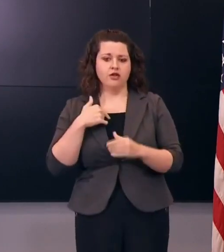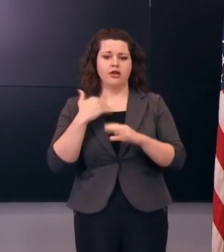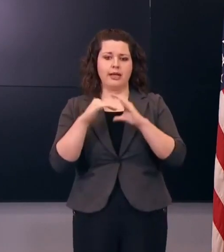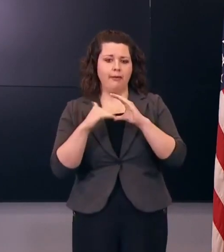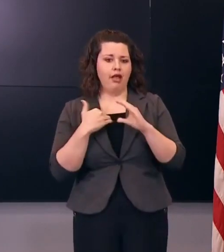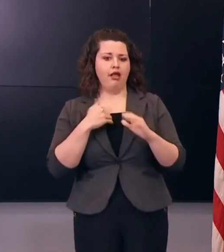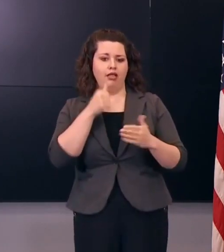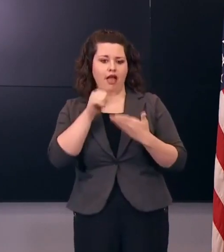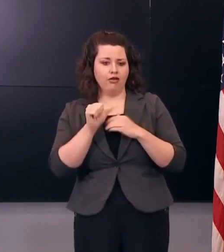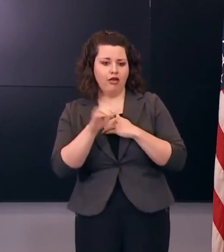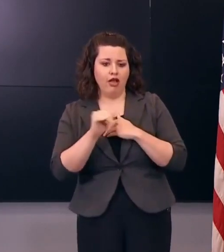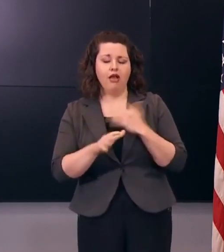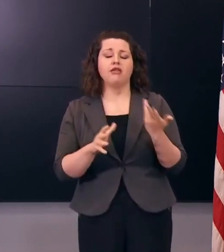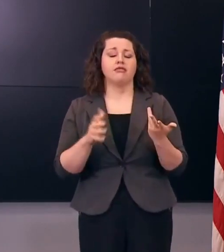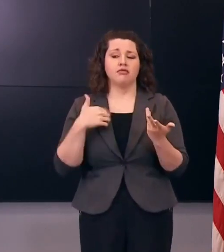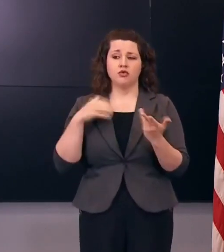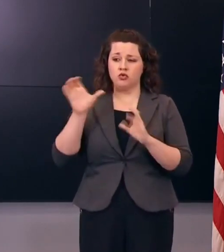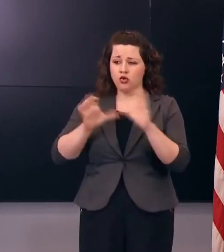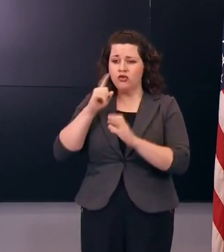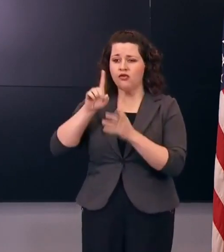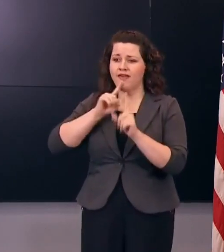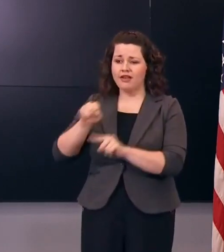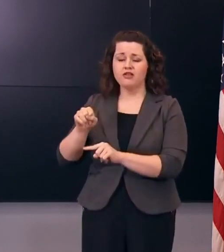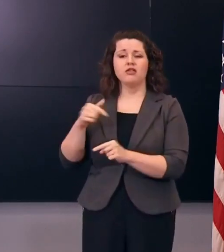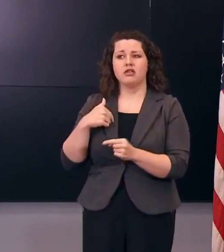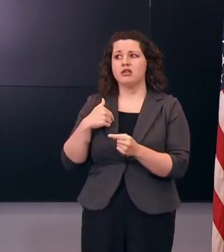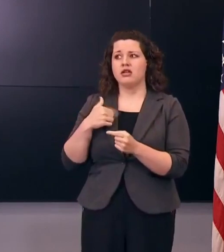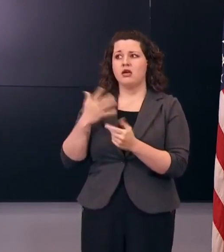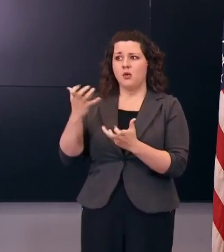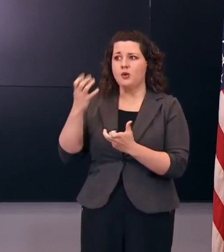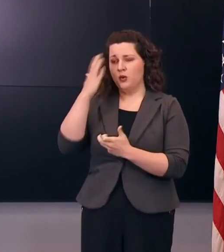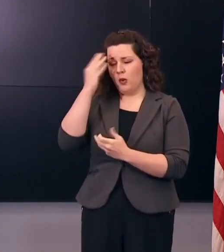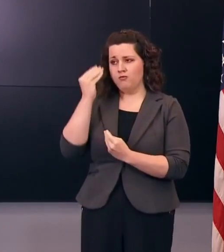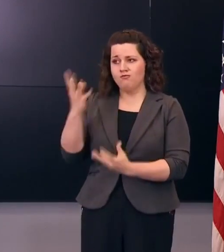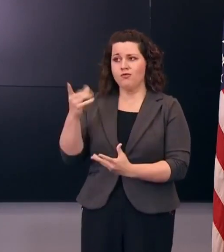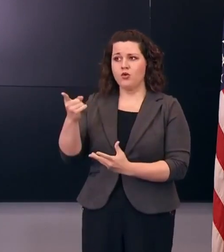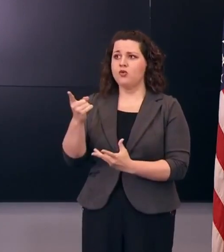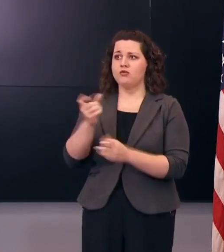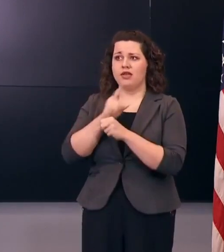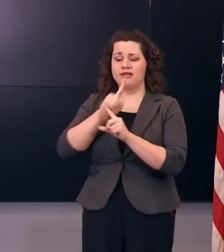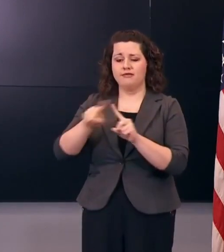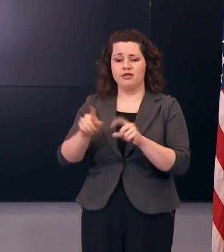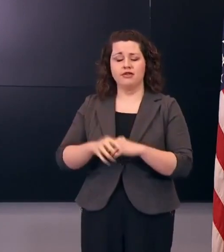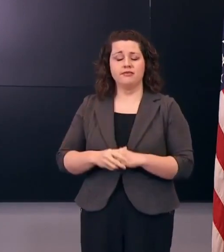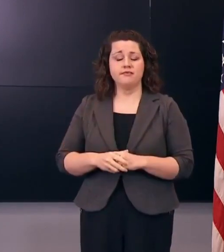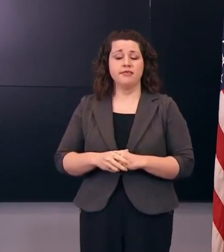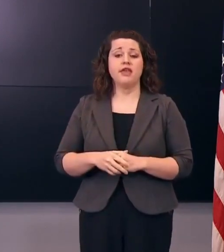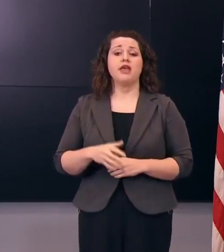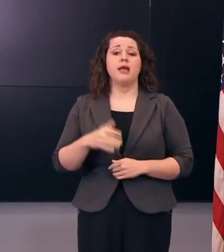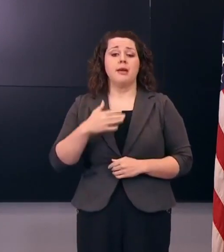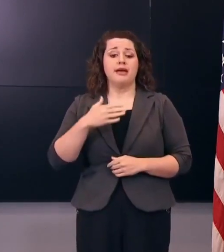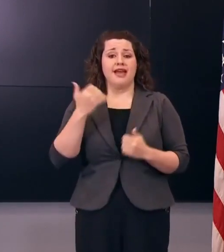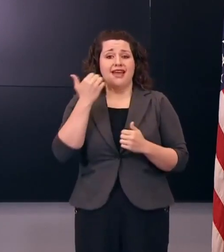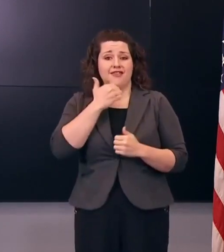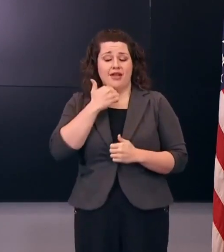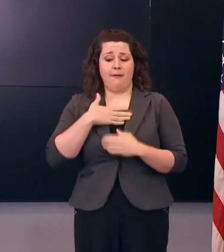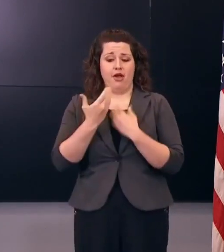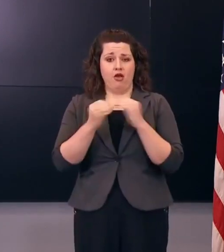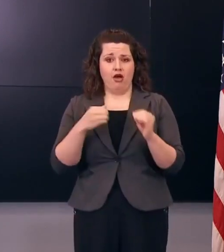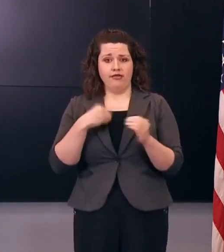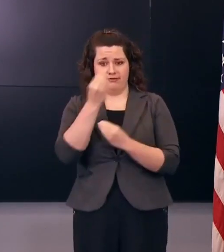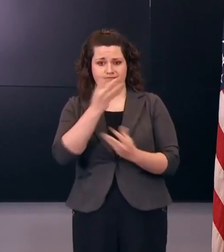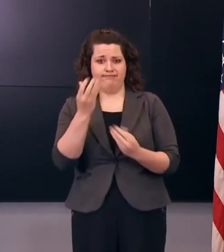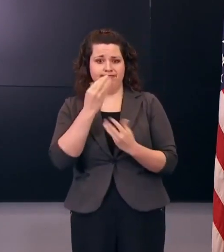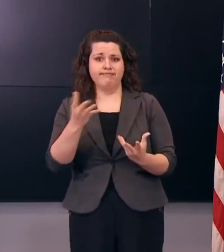from Iowans looking for answers. I want you to know that you're making a difference. Each day, my office issues a press release with the